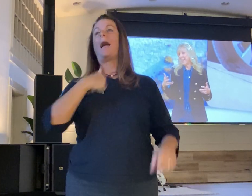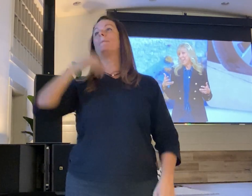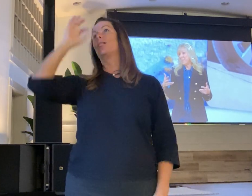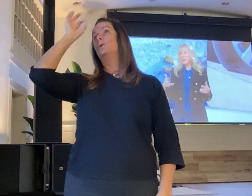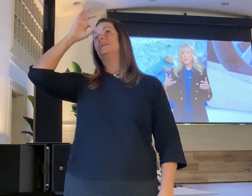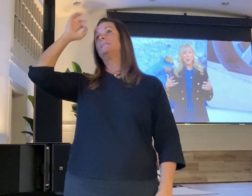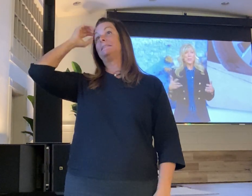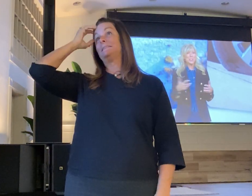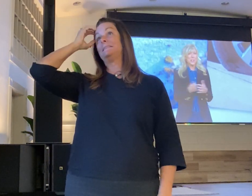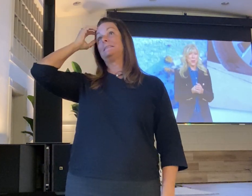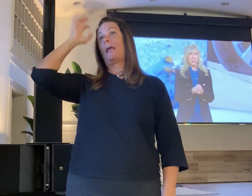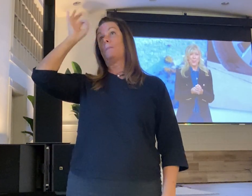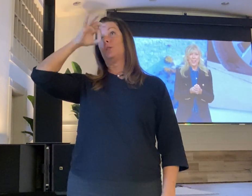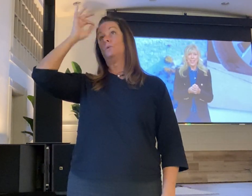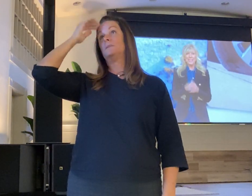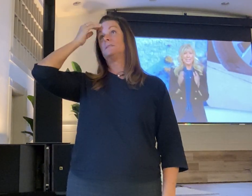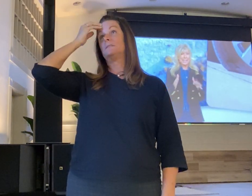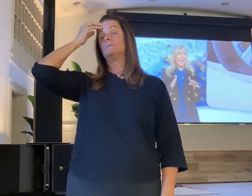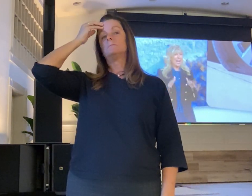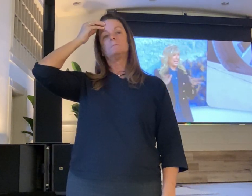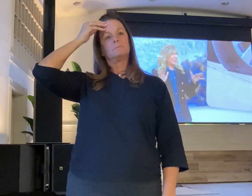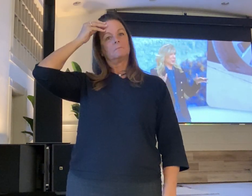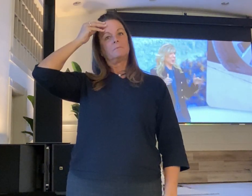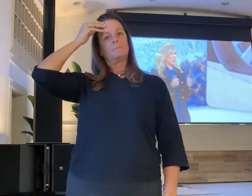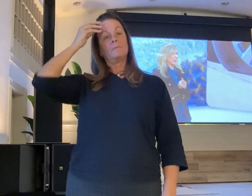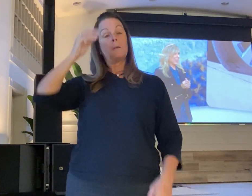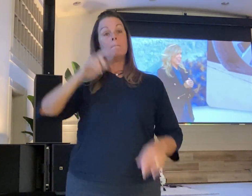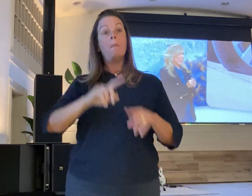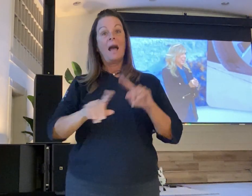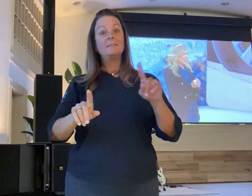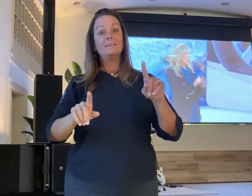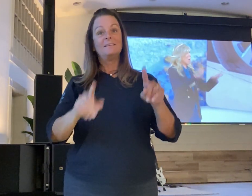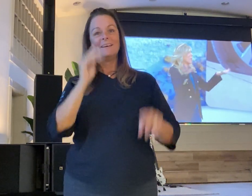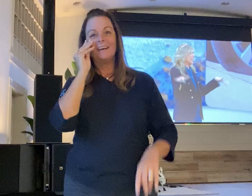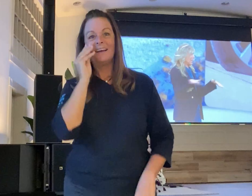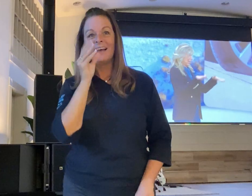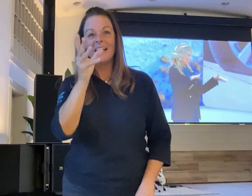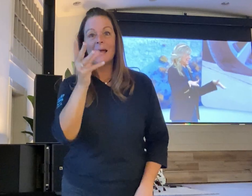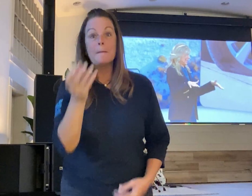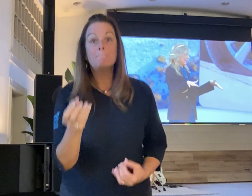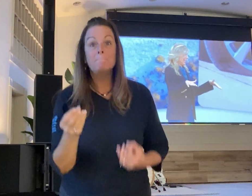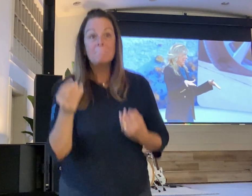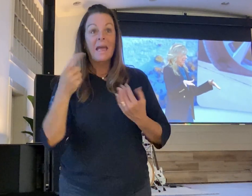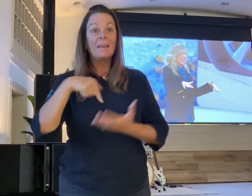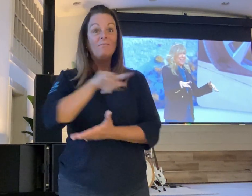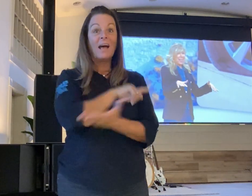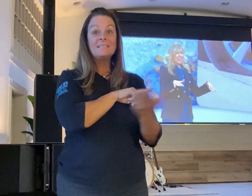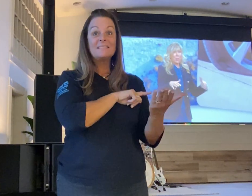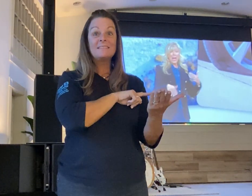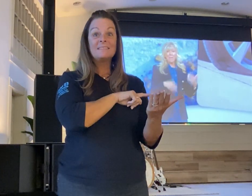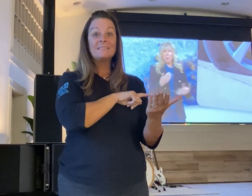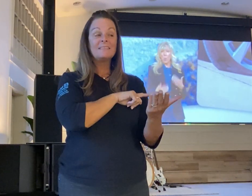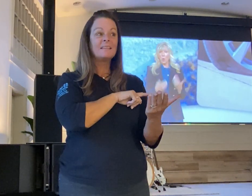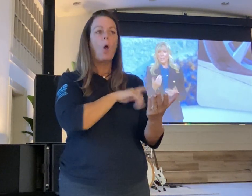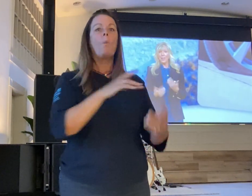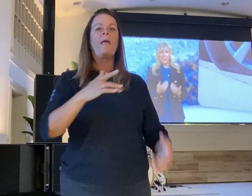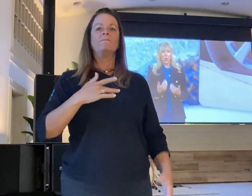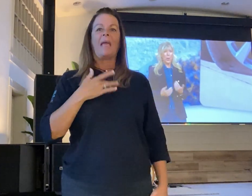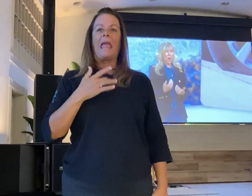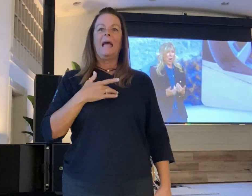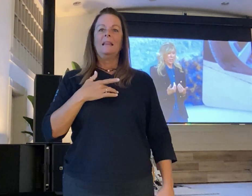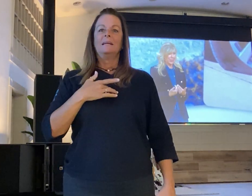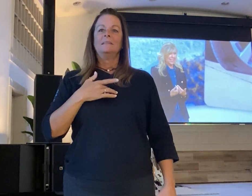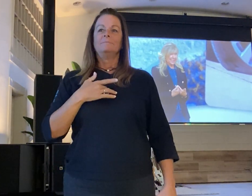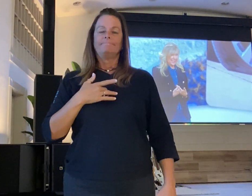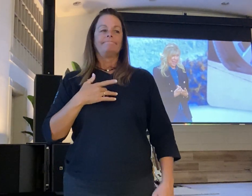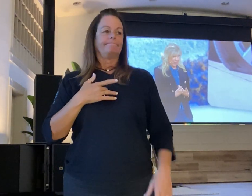clueless. But here's what I want you to know, is that today, in this room, there are many of us that we have a